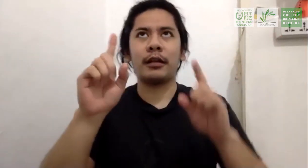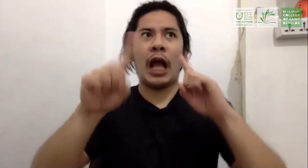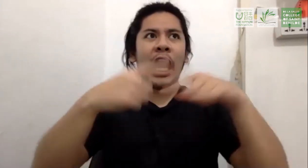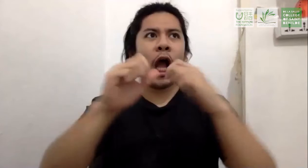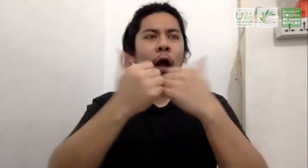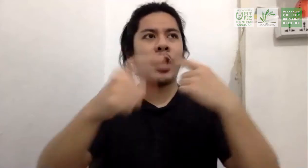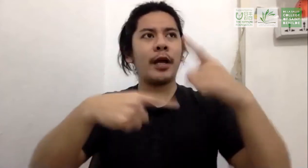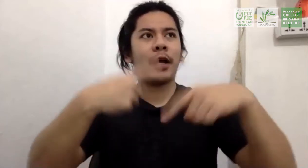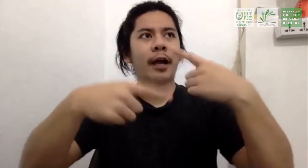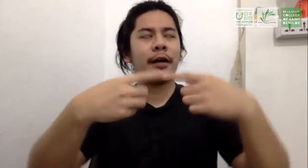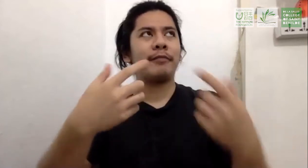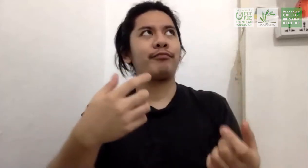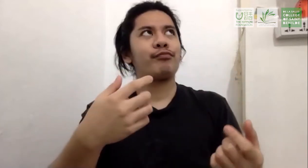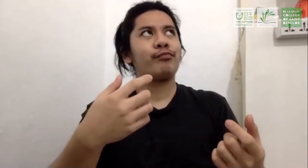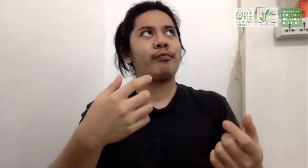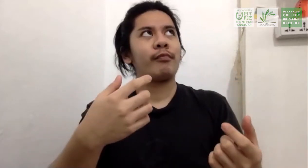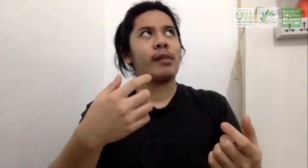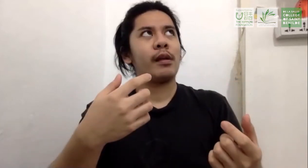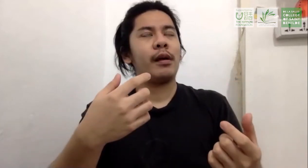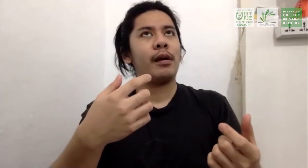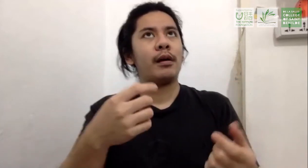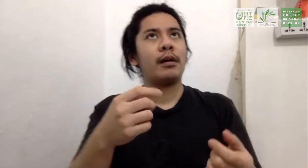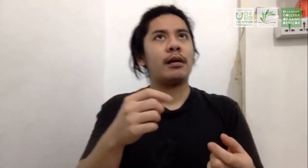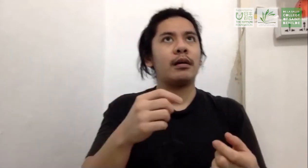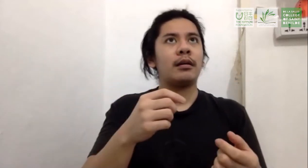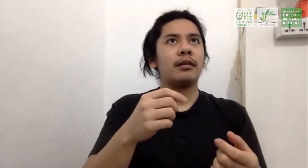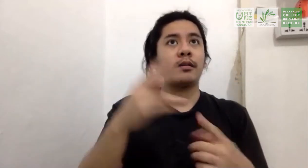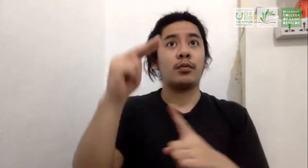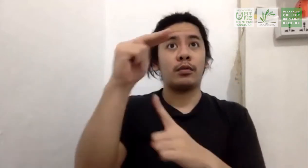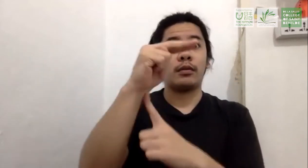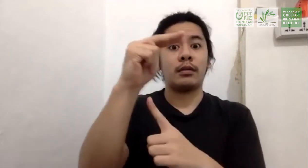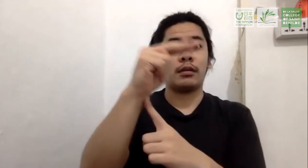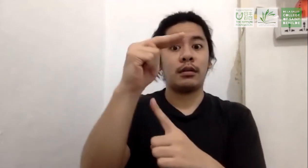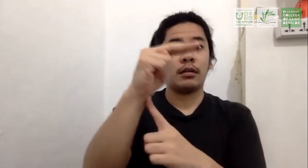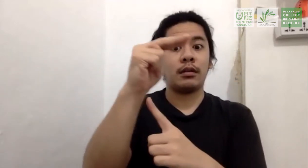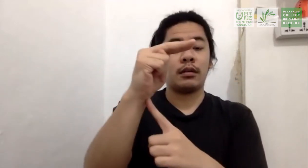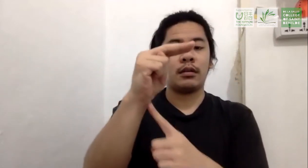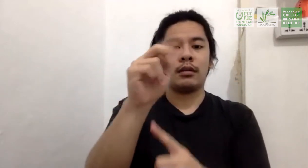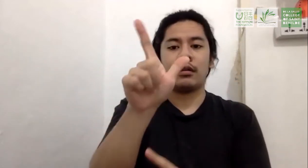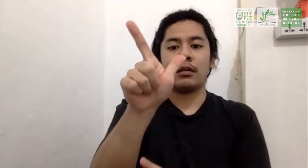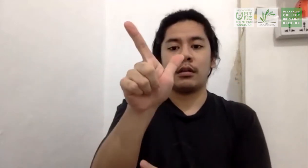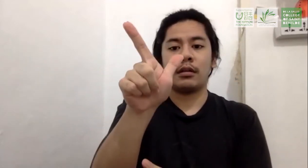So after this discussion with Dr. Woody, I'm now thinking about